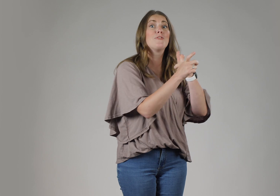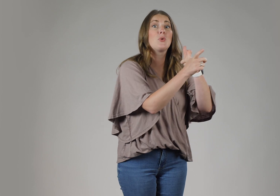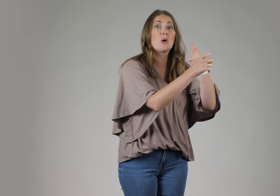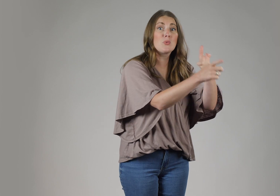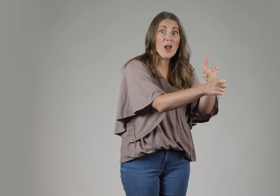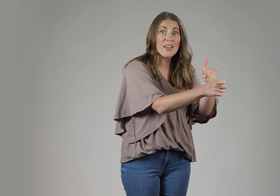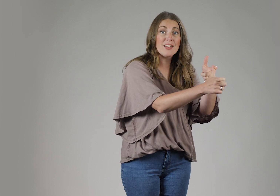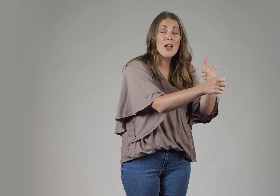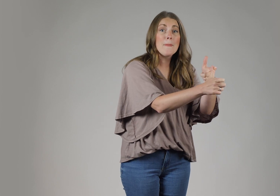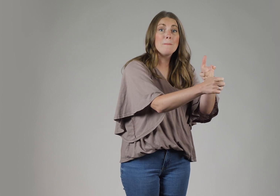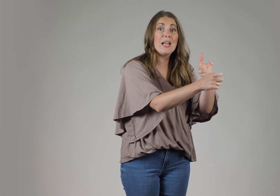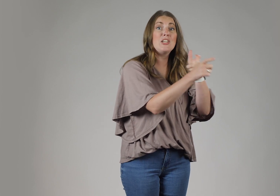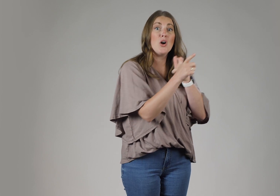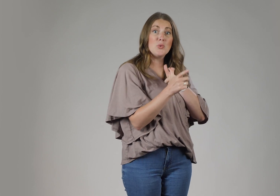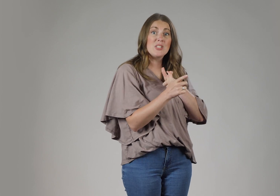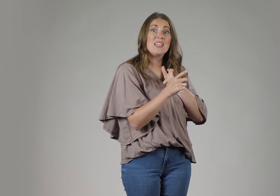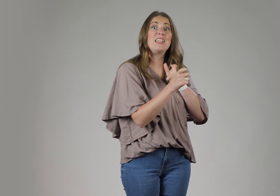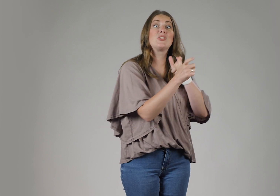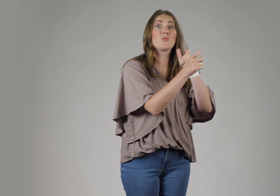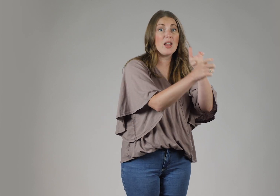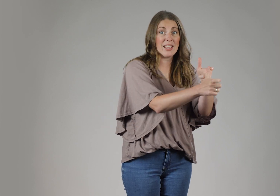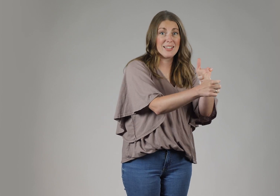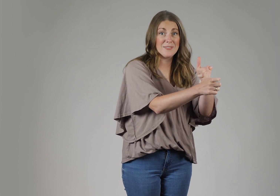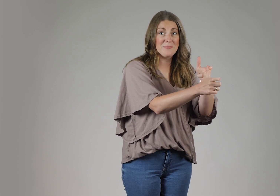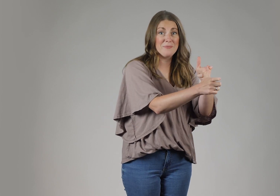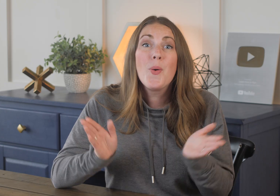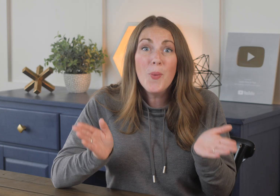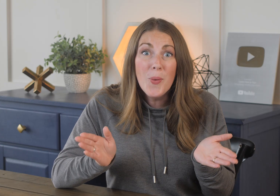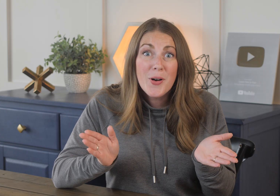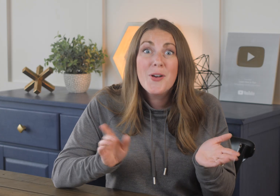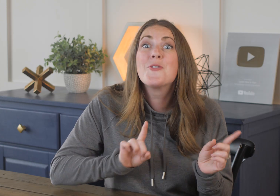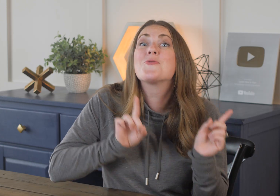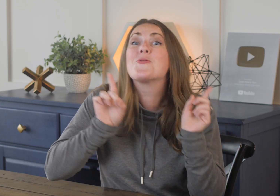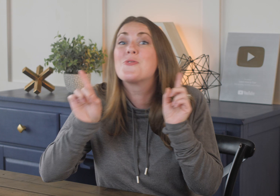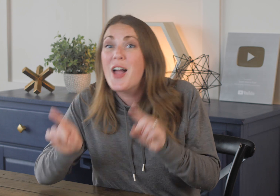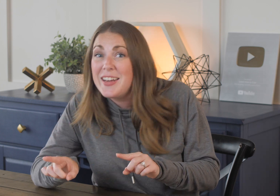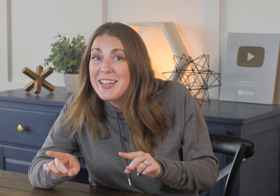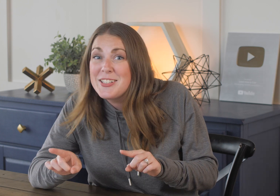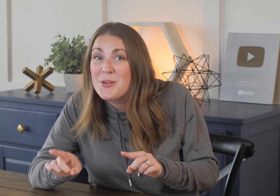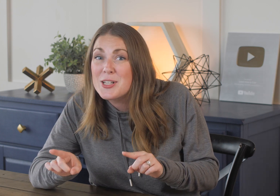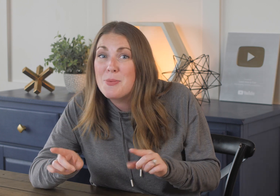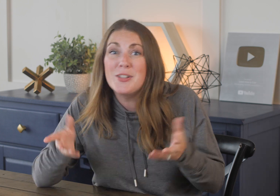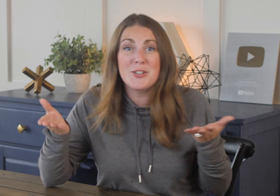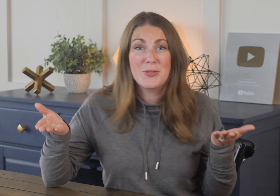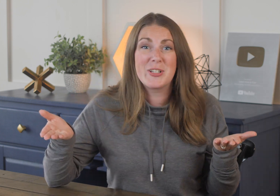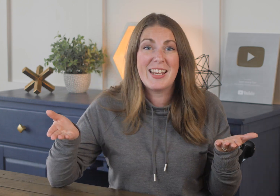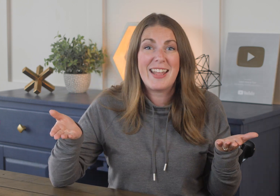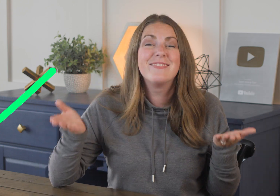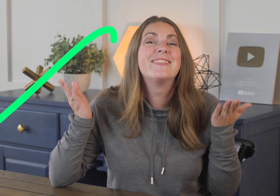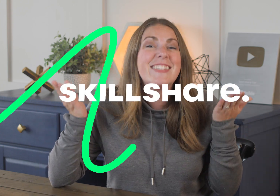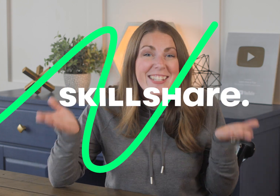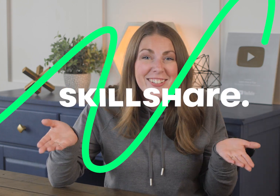for a run. My nose is running. Or running to our sponsor for today,